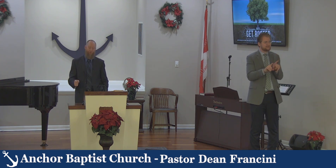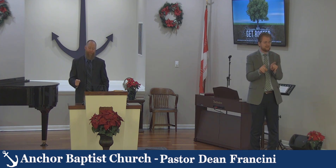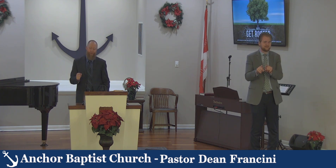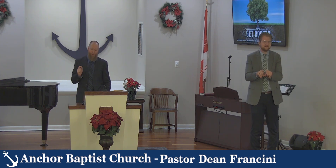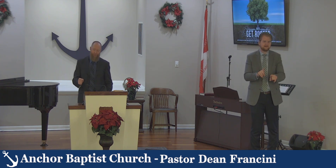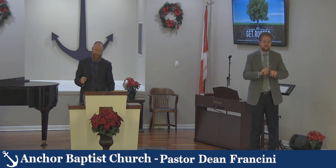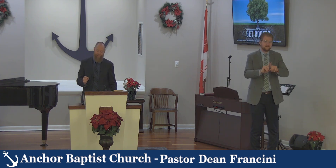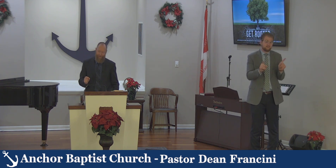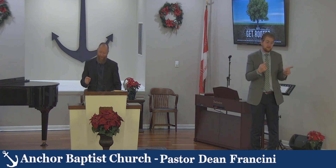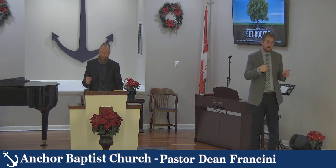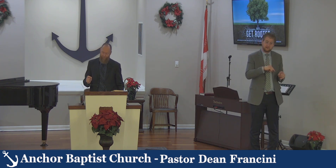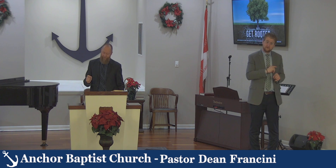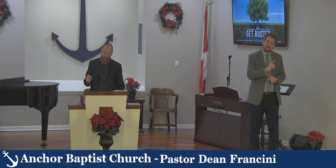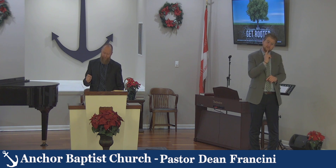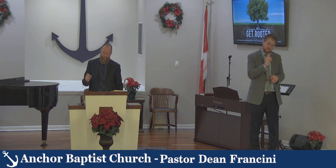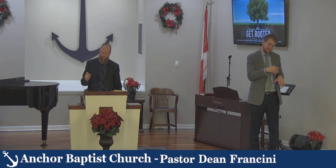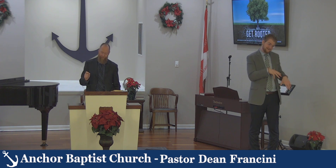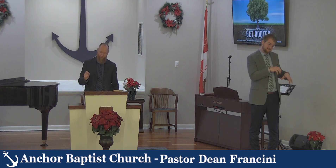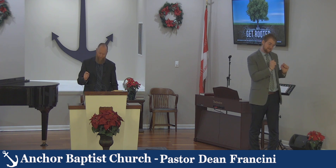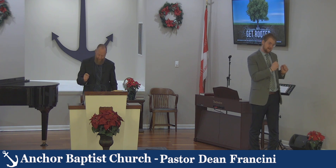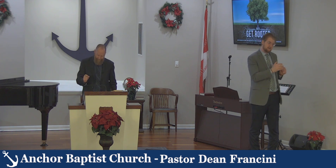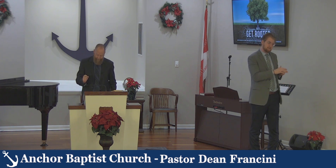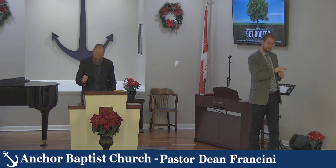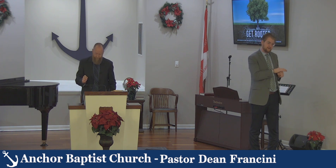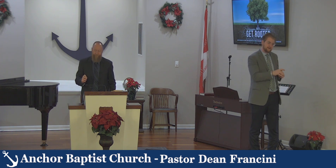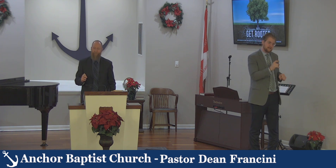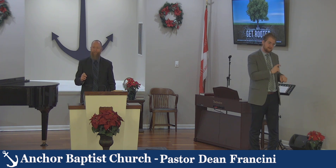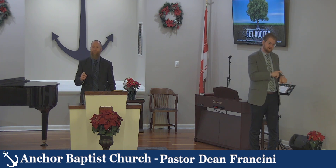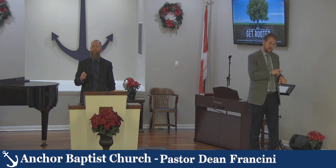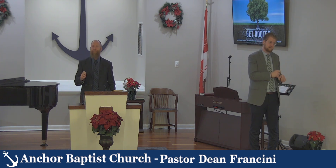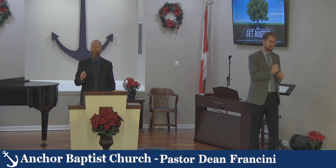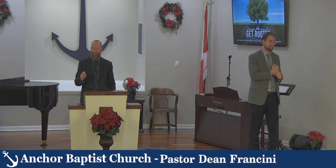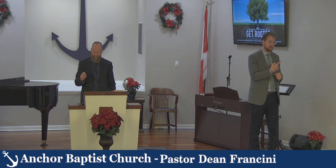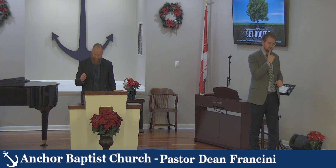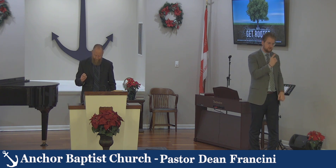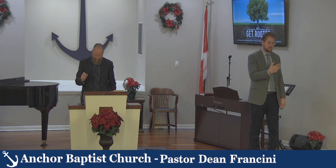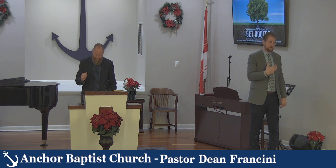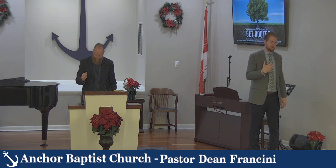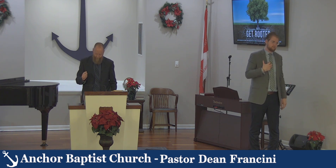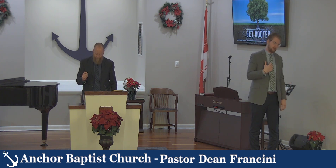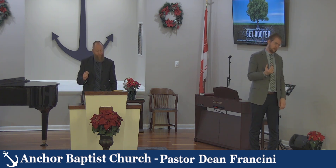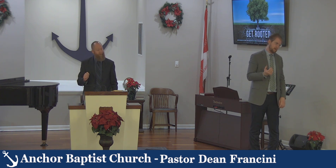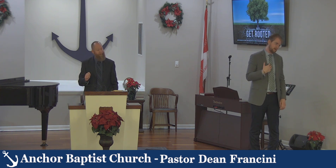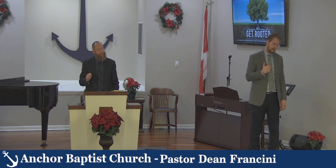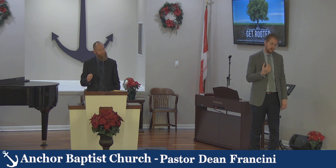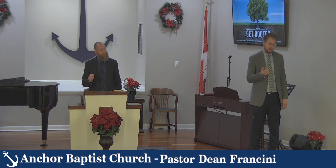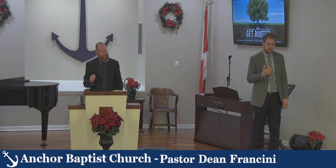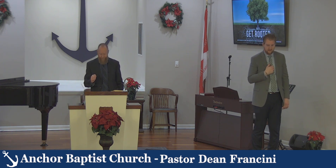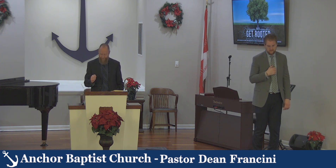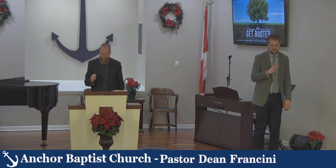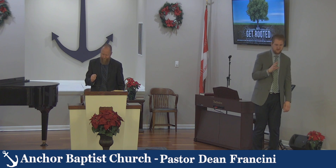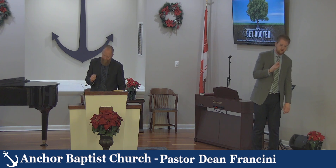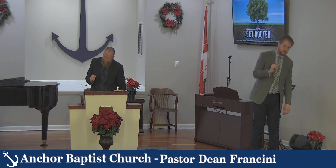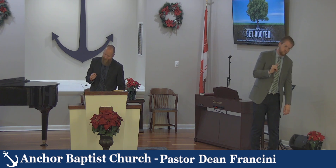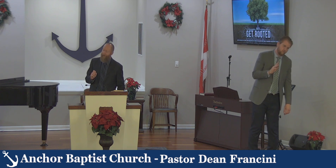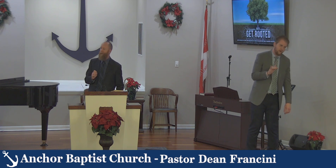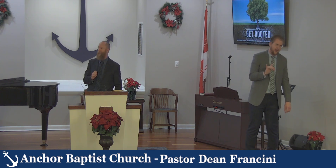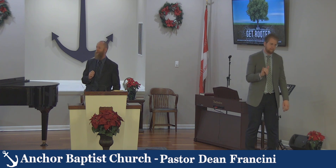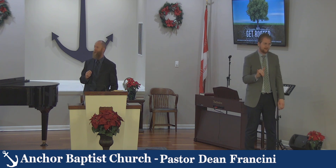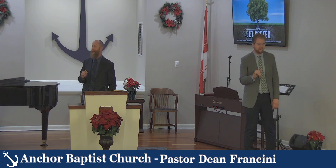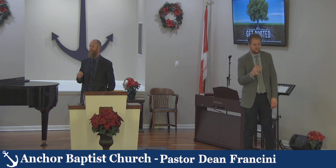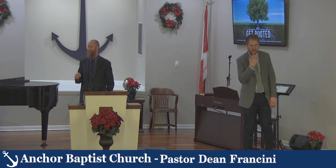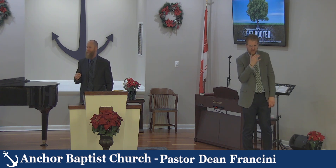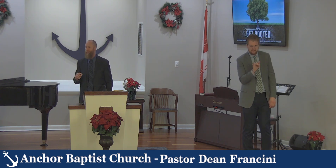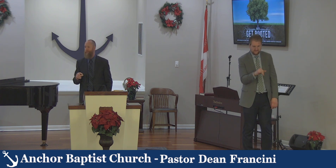sure do take a whole lot of time to make sure that we complain and we crab about things and we whine